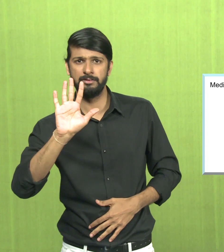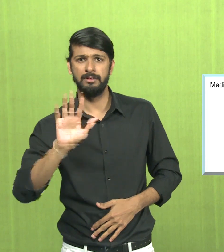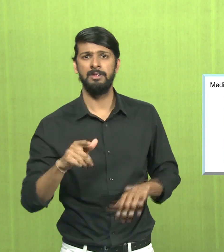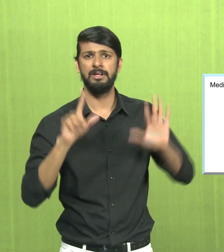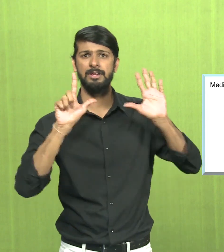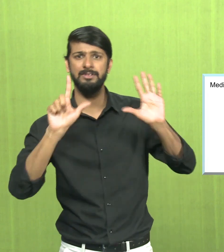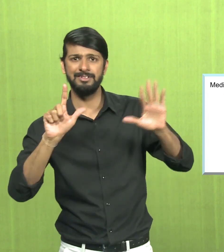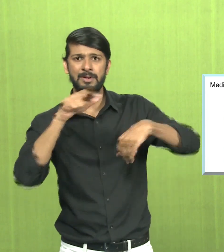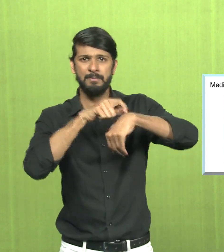1857 AD